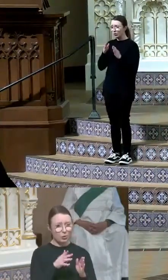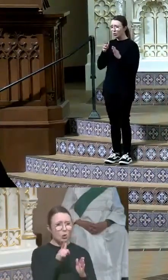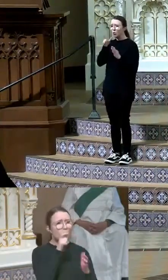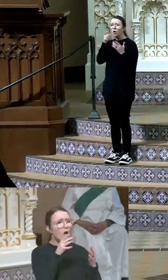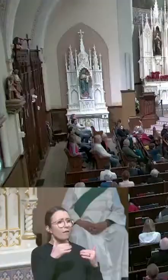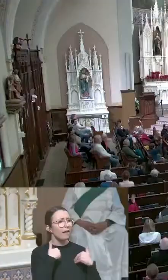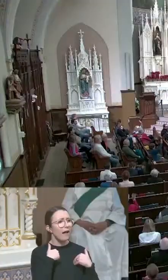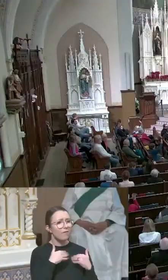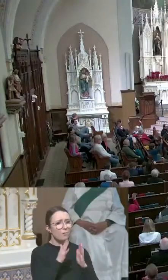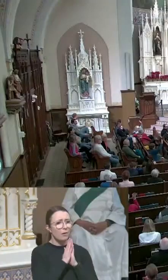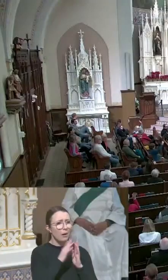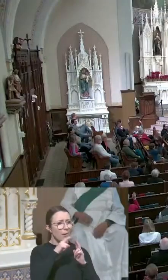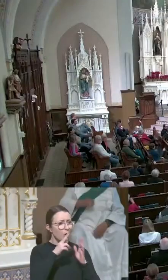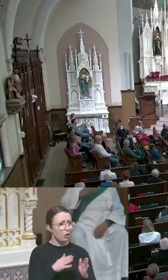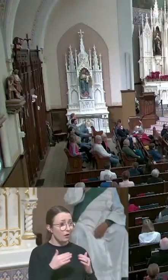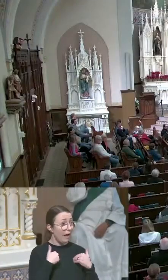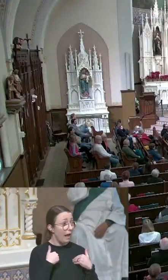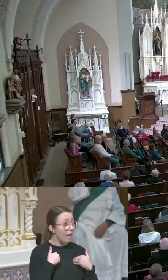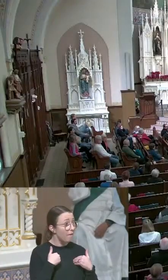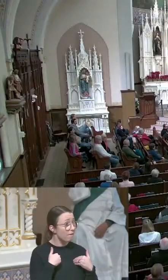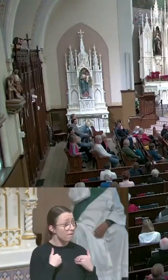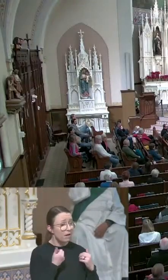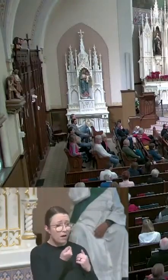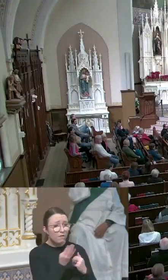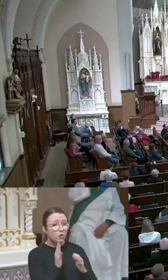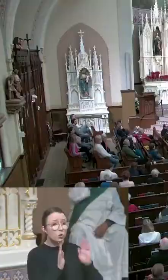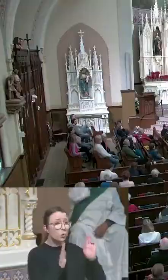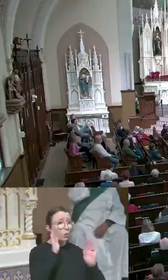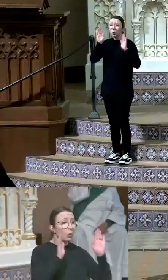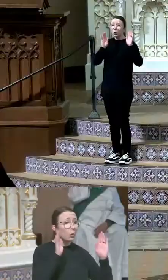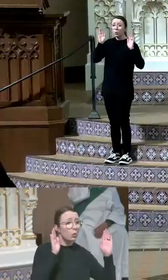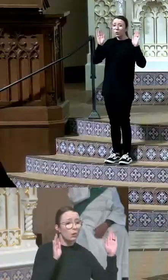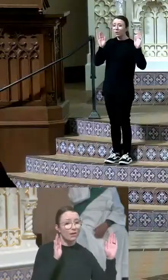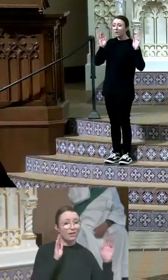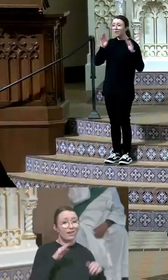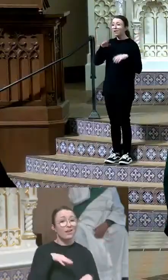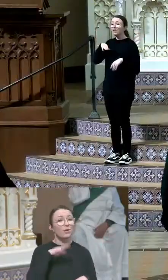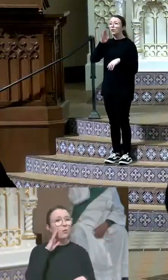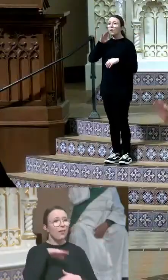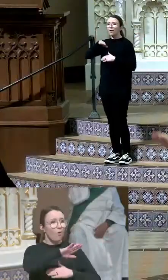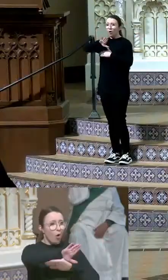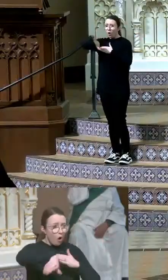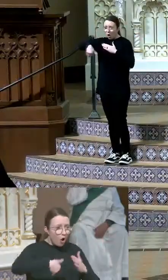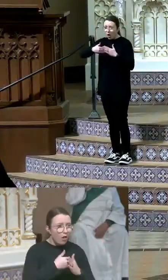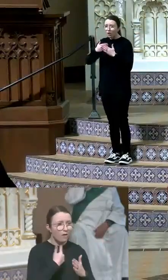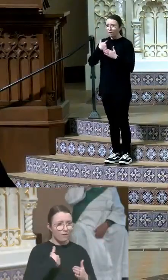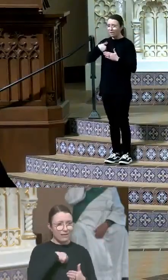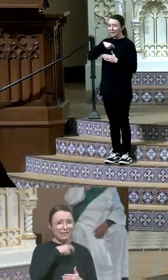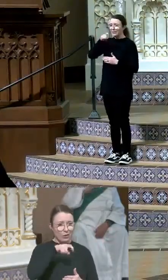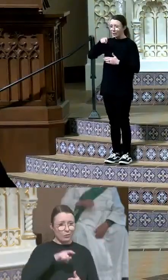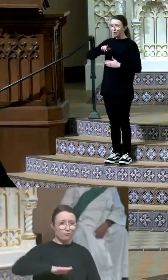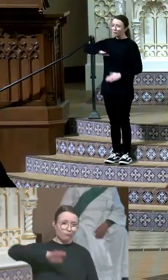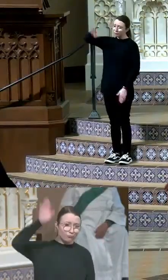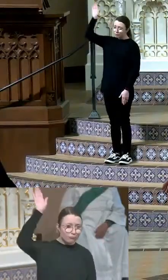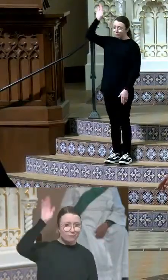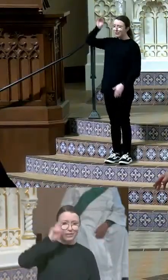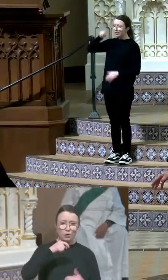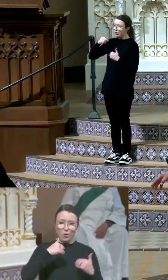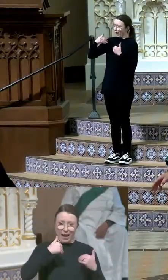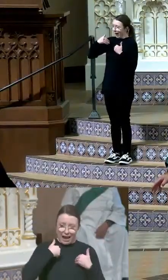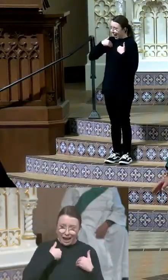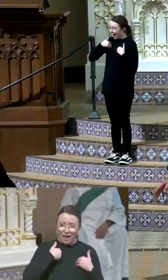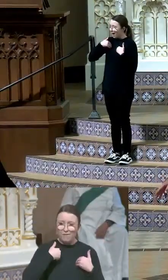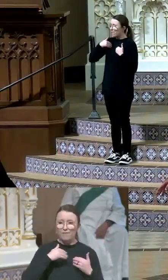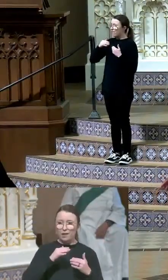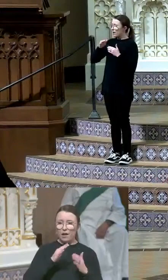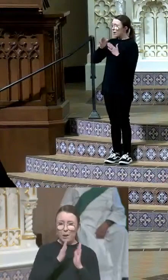up. Okay, we only get success when everybody's hand is up. Amen? Oh, let me try